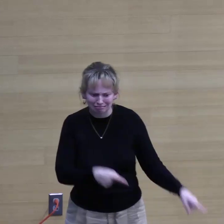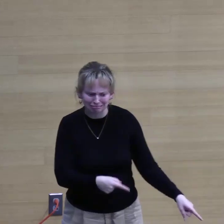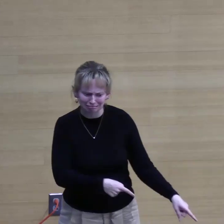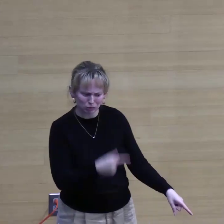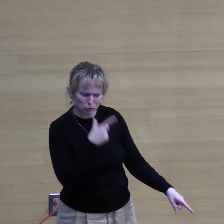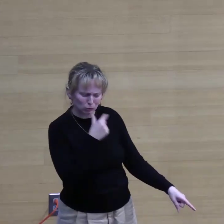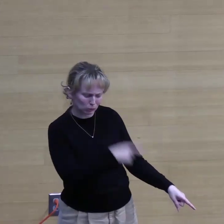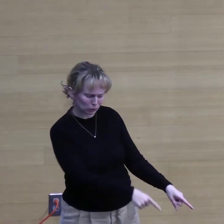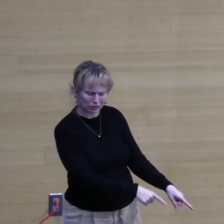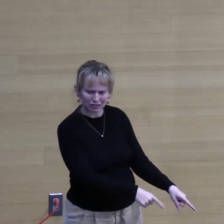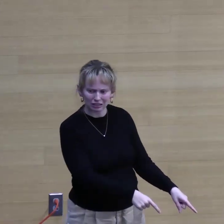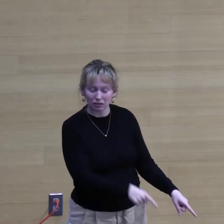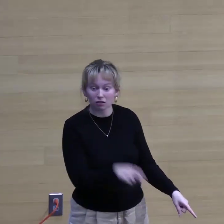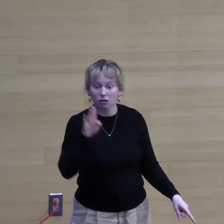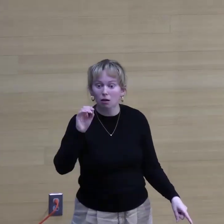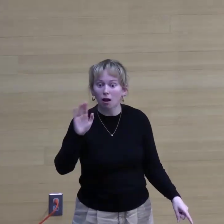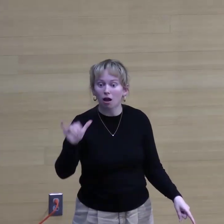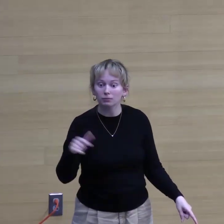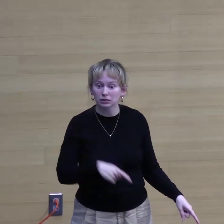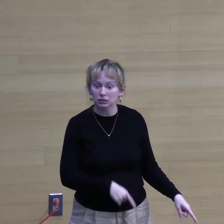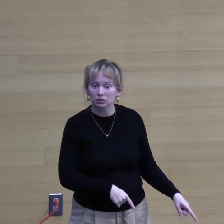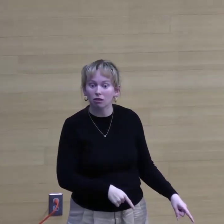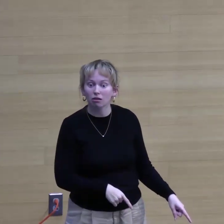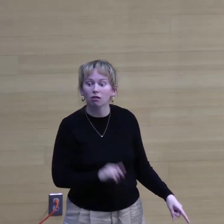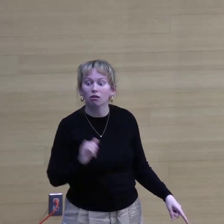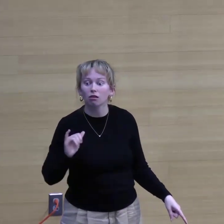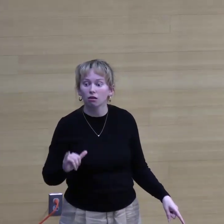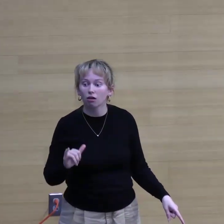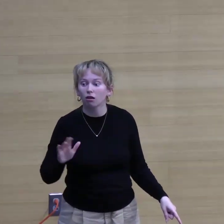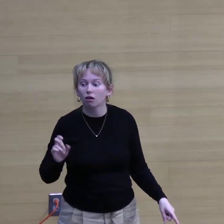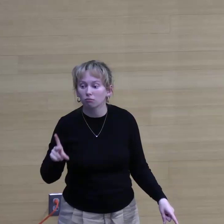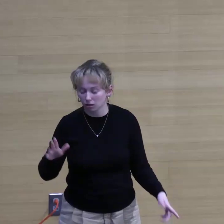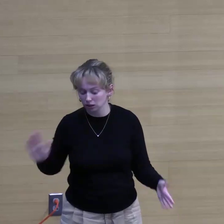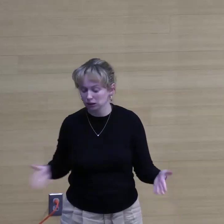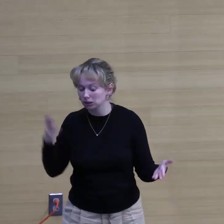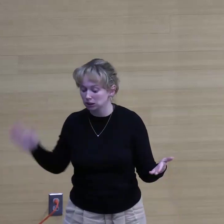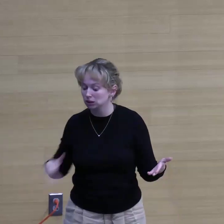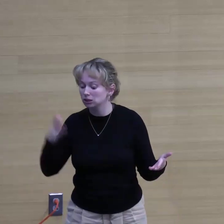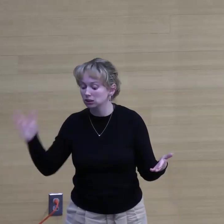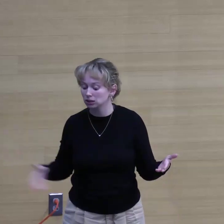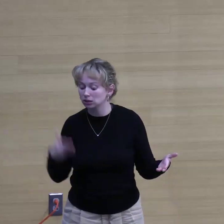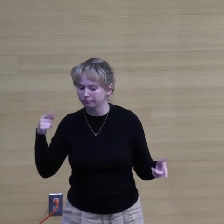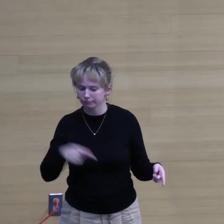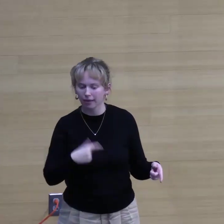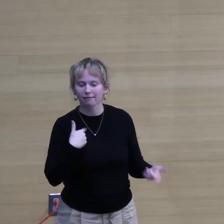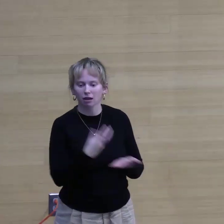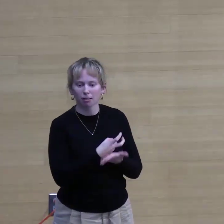who is that? Who is that? Okay, that's Bobby. All right, what's Bobby's disability? Bobby has